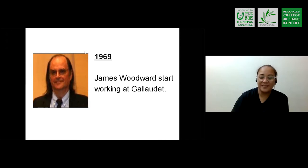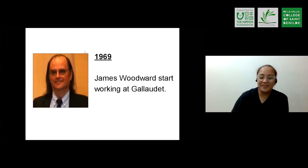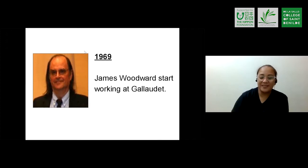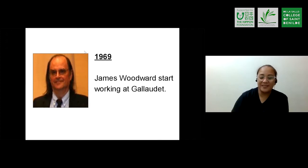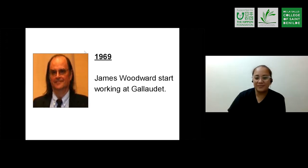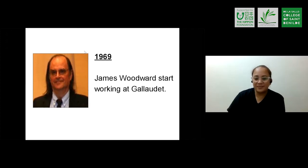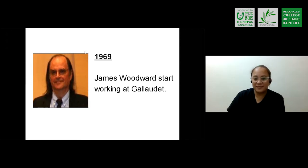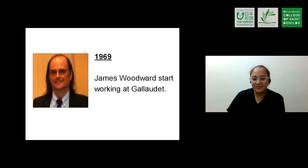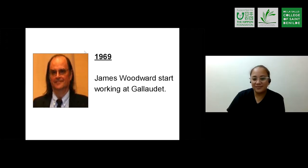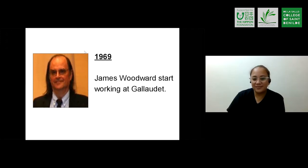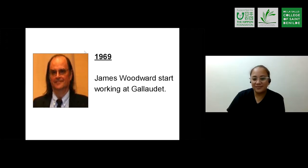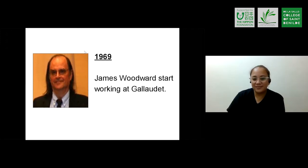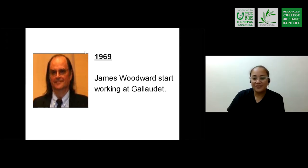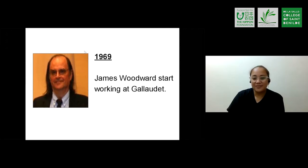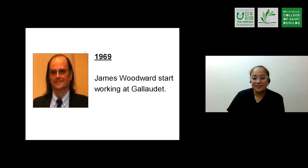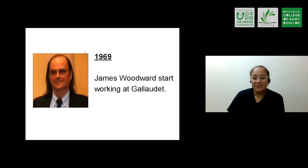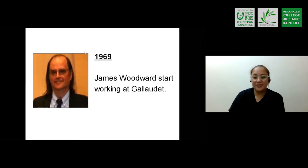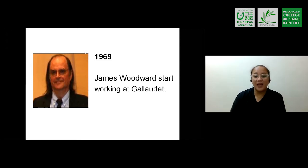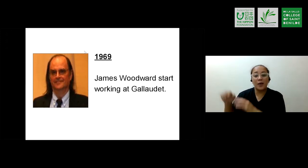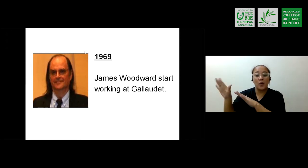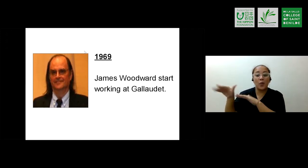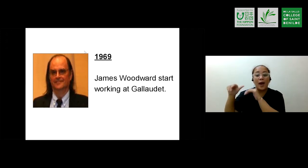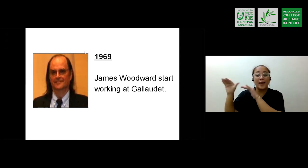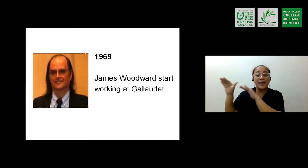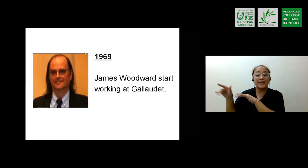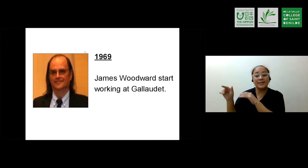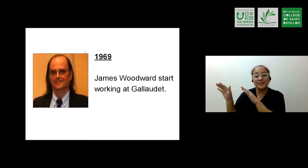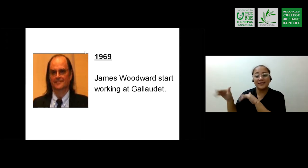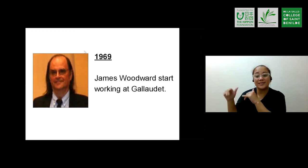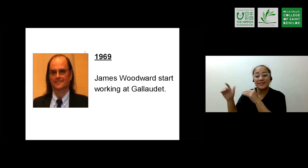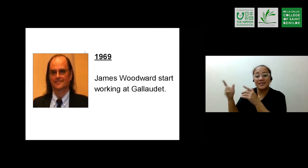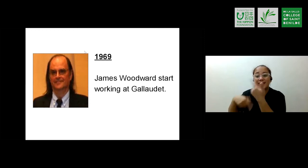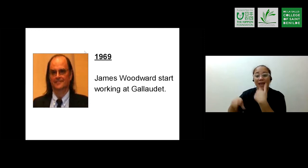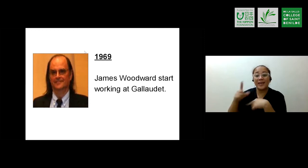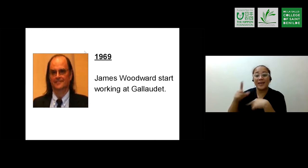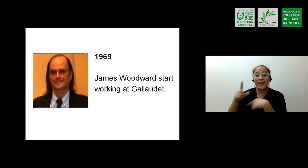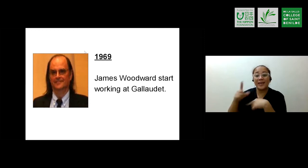Yeah. So Hawaii Sign Language for black,